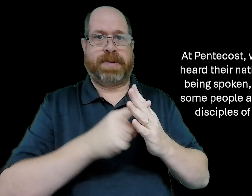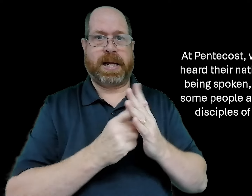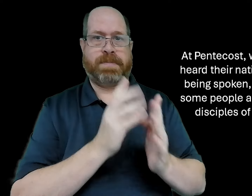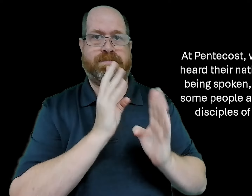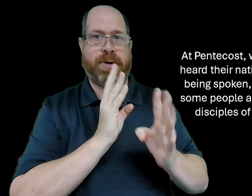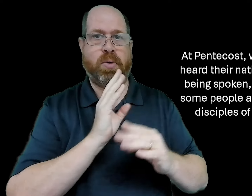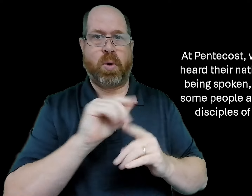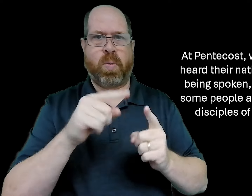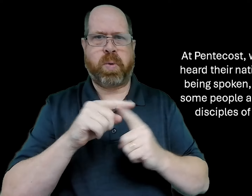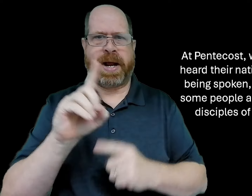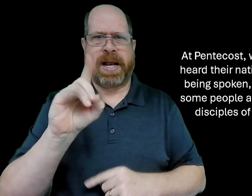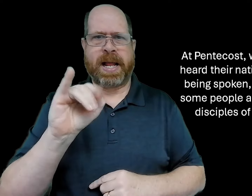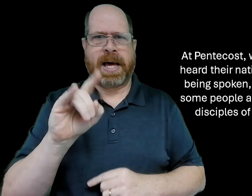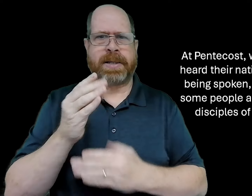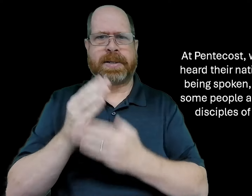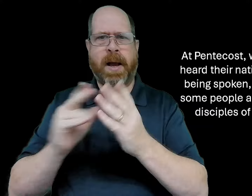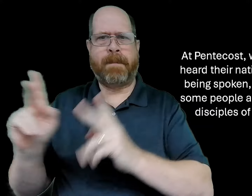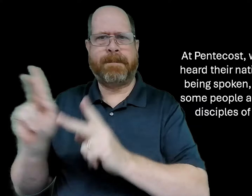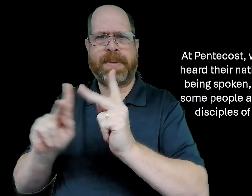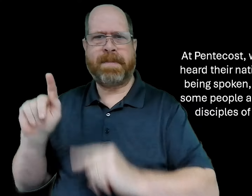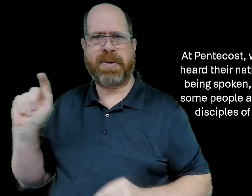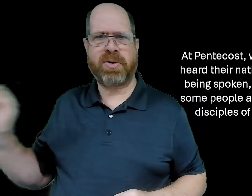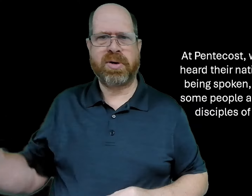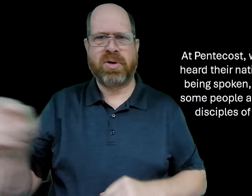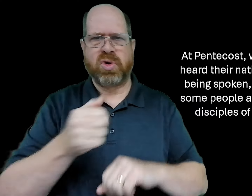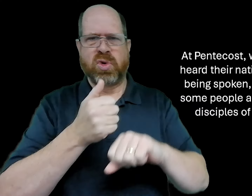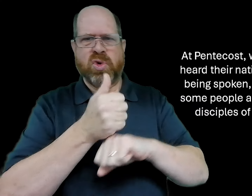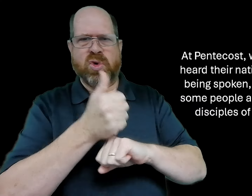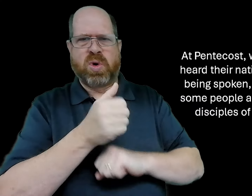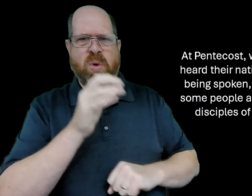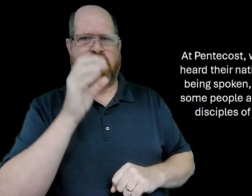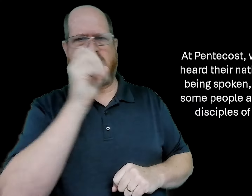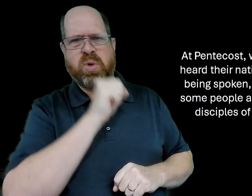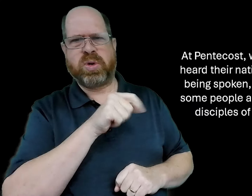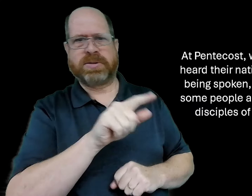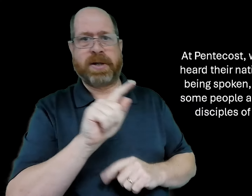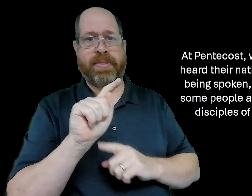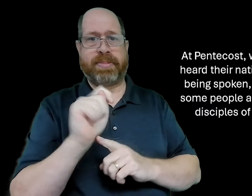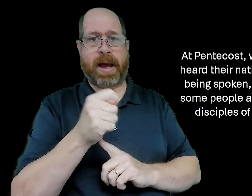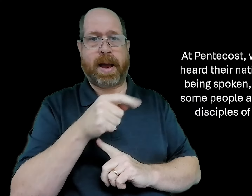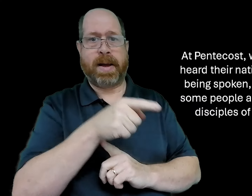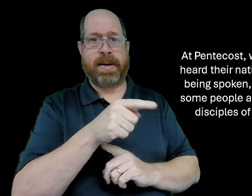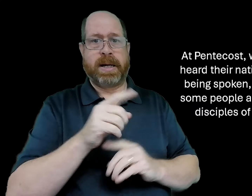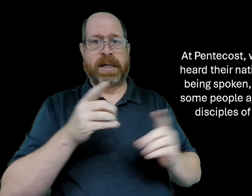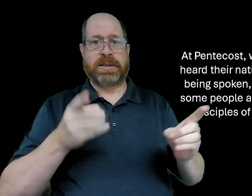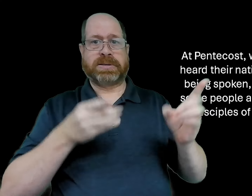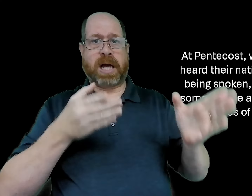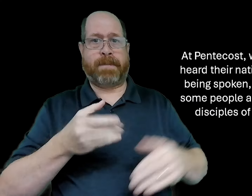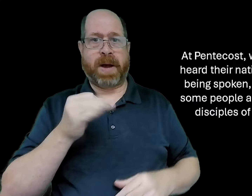spoken, what did some people accuse the disciples of being?